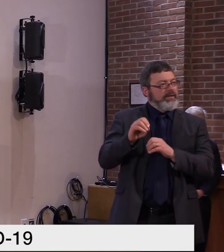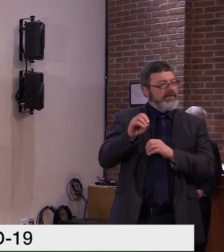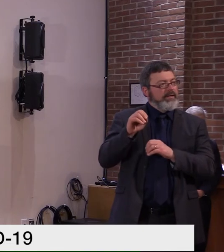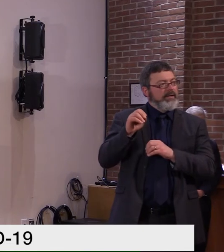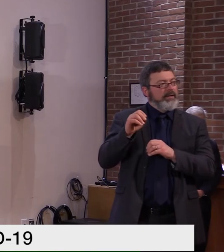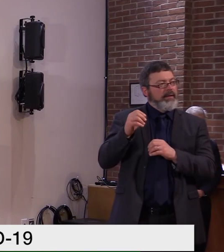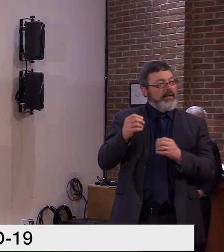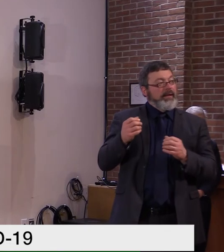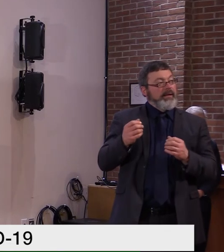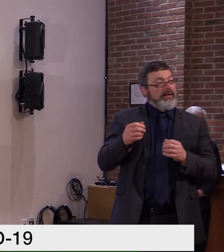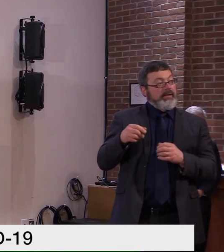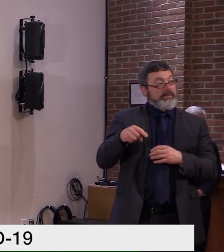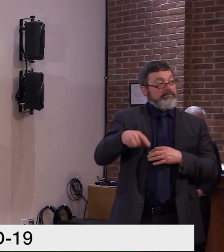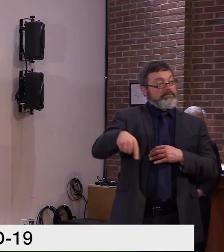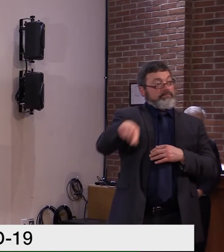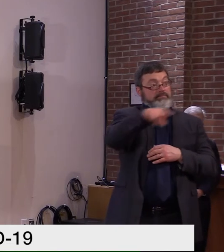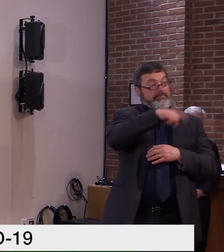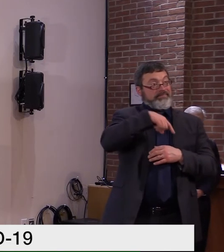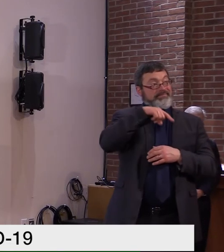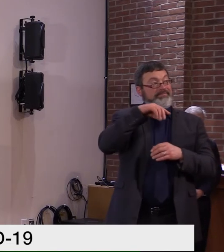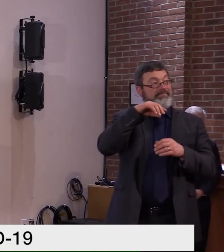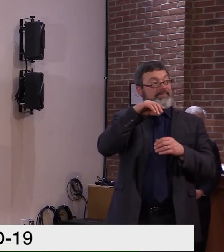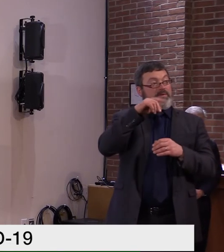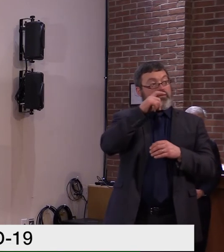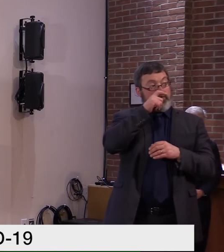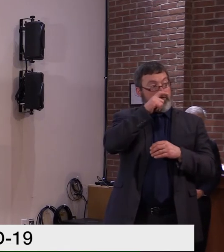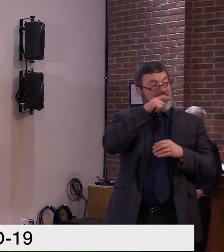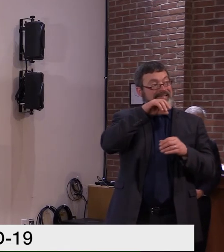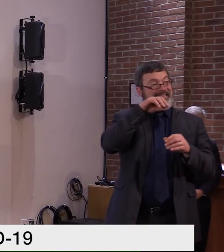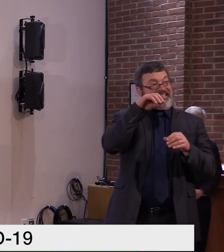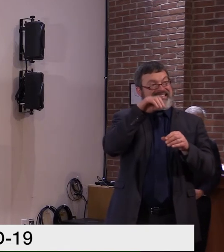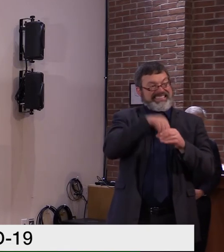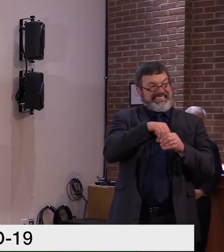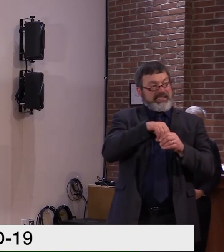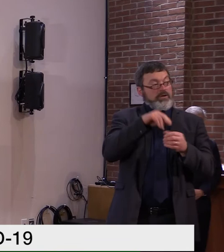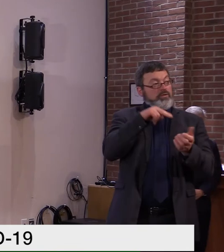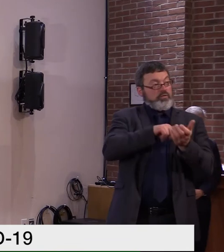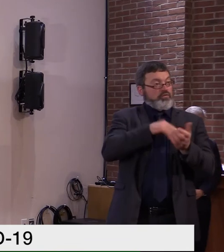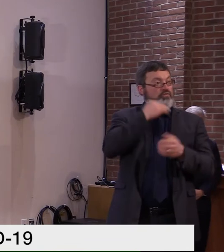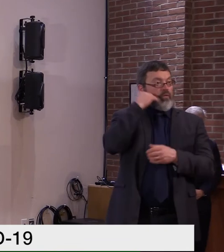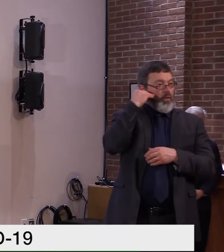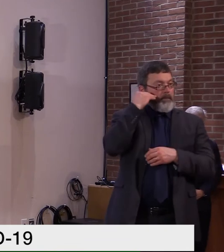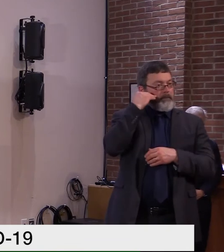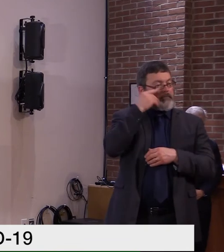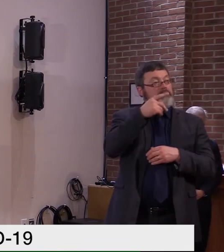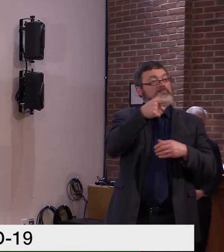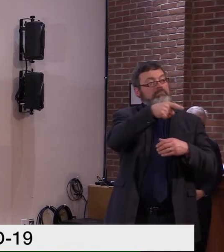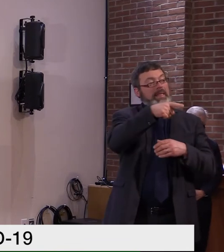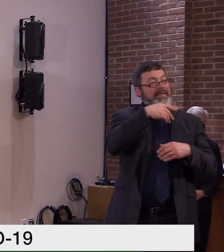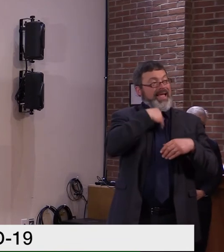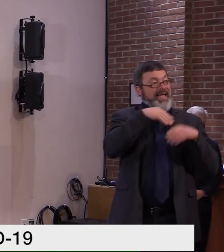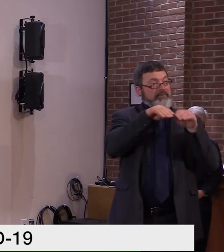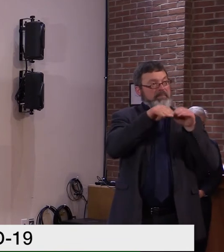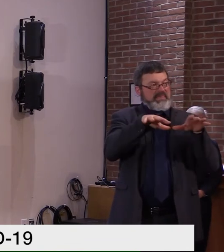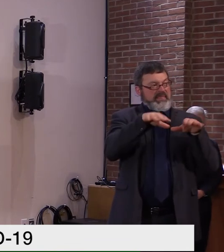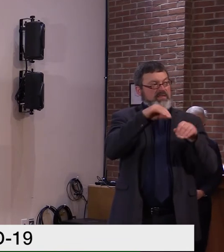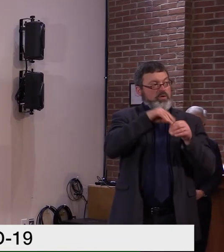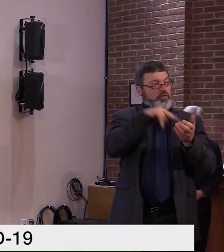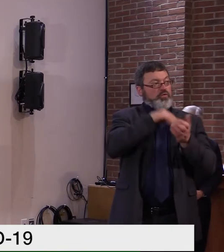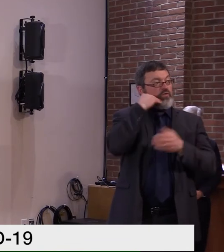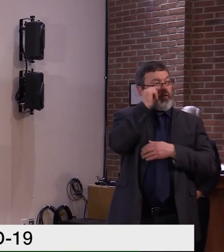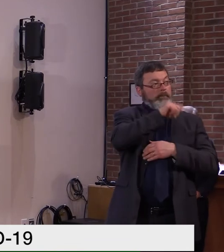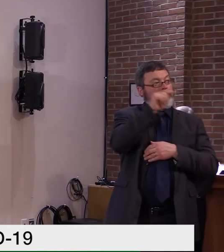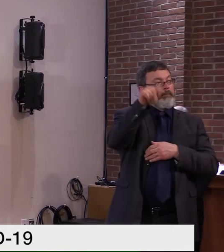being that they're operated by Genesis. Is the state looking into any operational policies and making sure that there isn't a problem there?